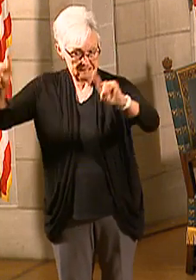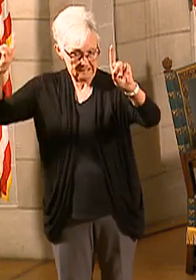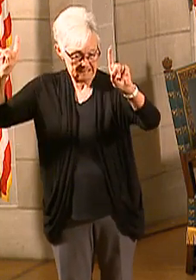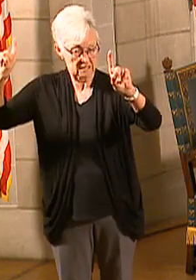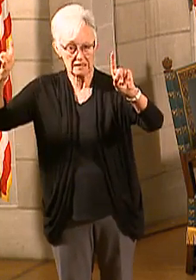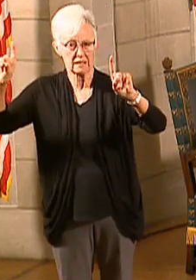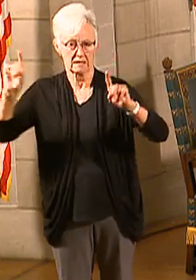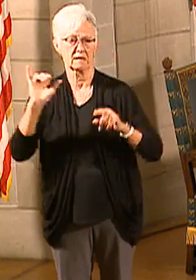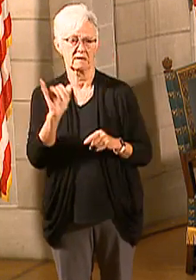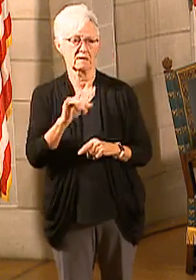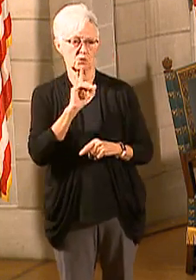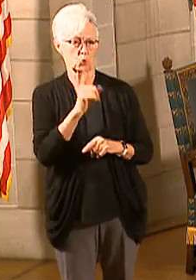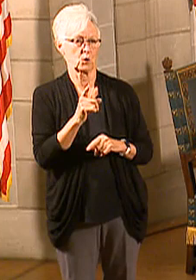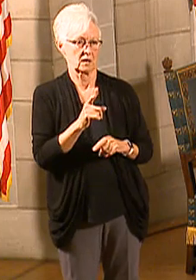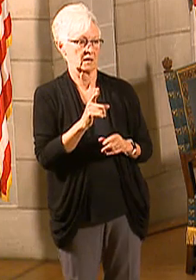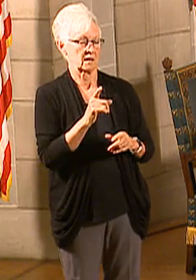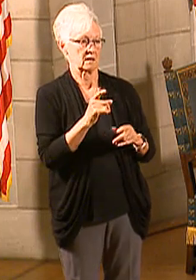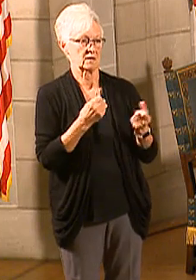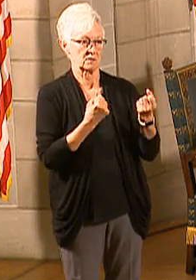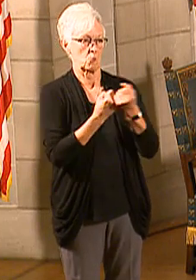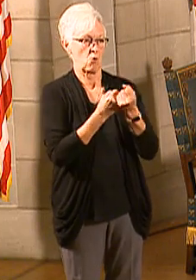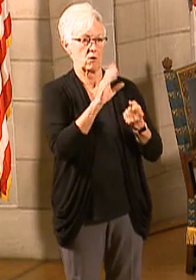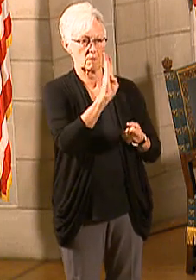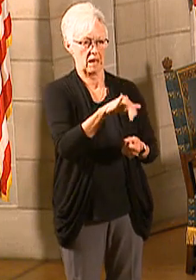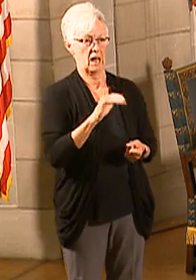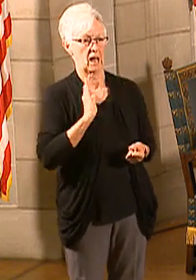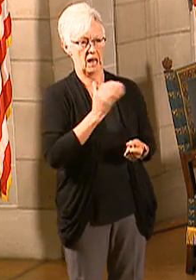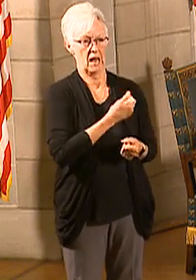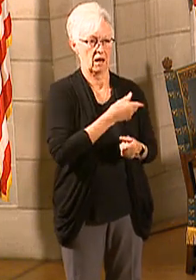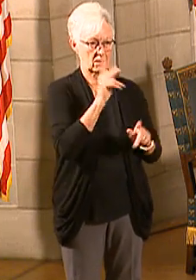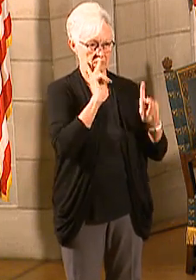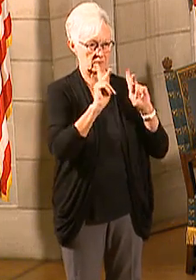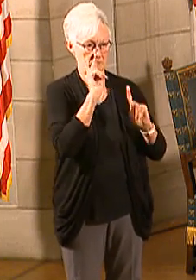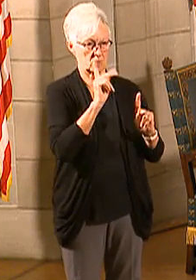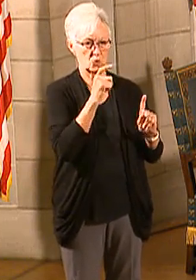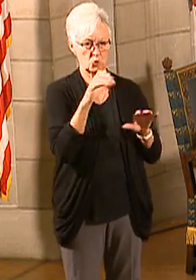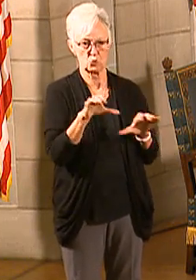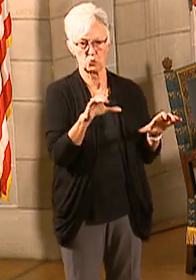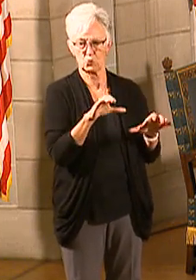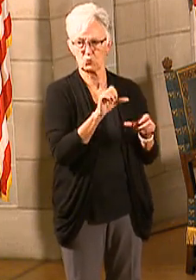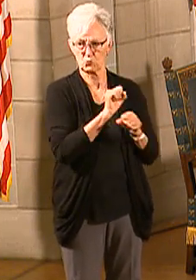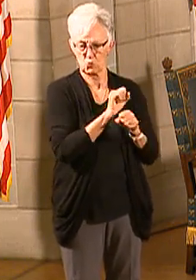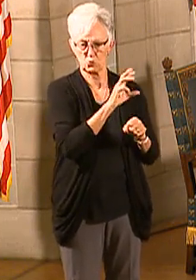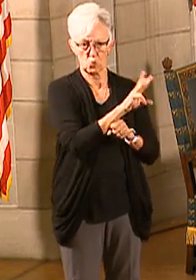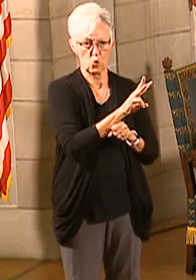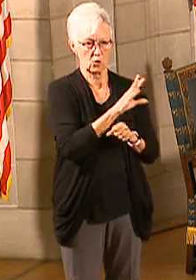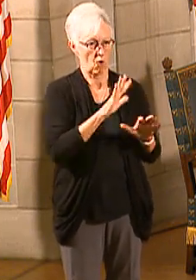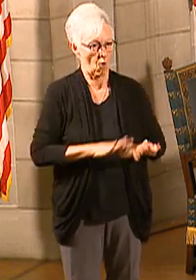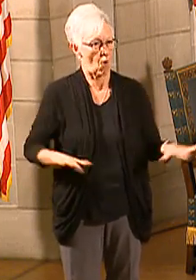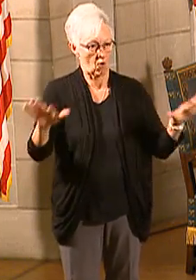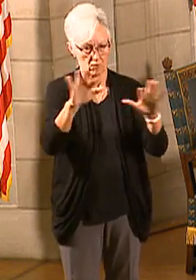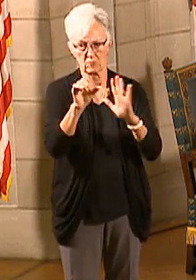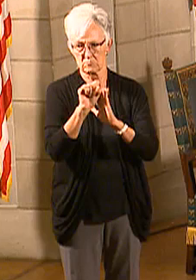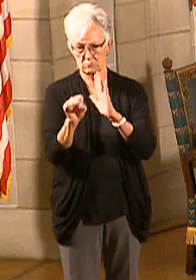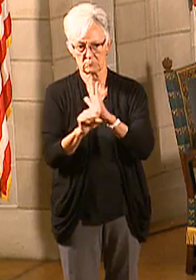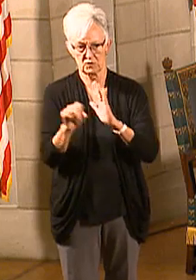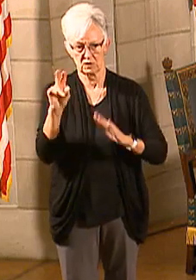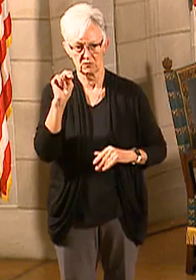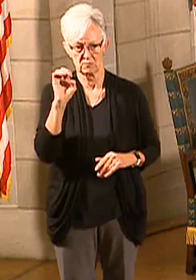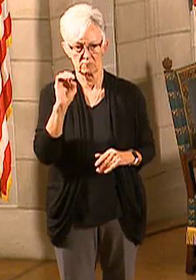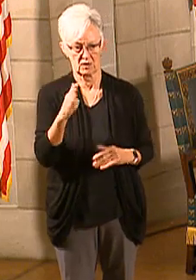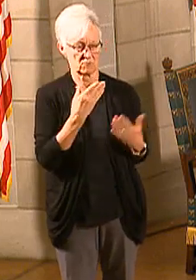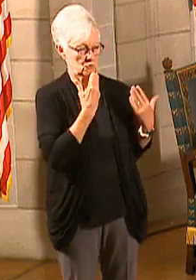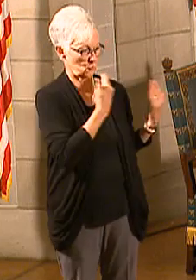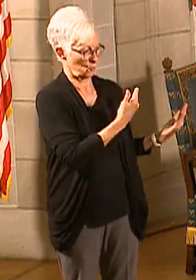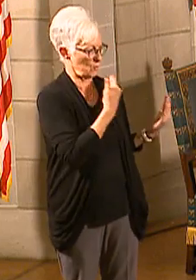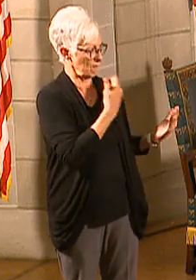really built on the work of our child welfare workforce and our partners who are doing this incredible work and effort across our state. And so very grateful